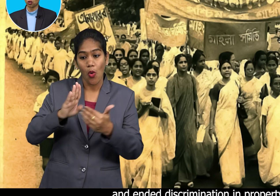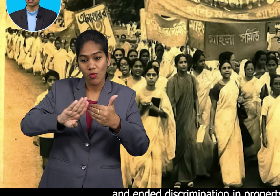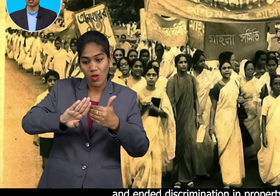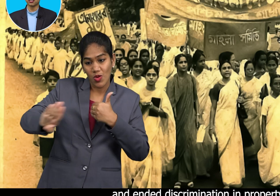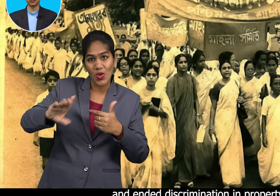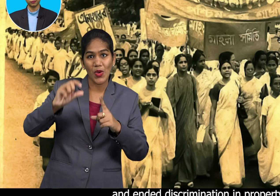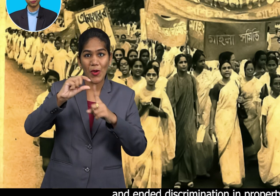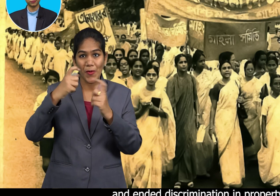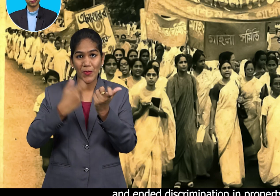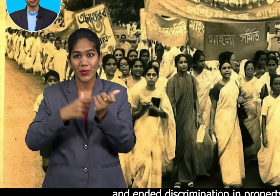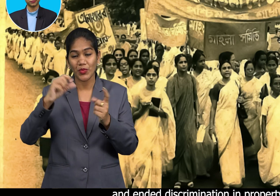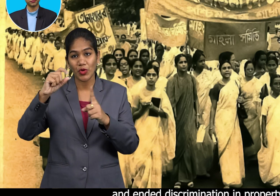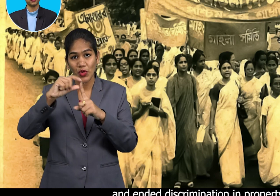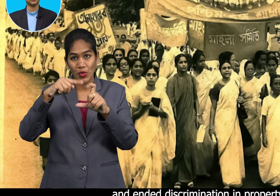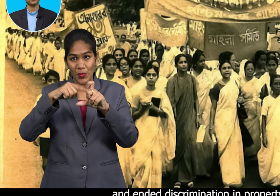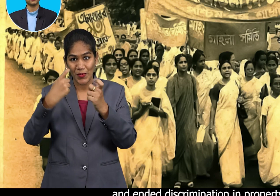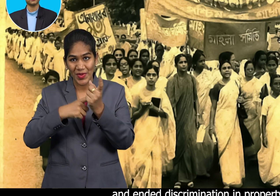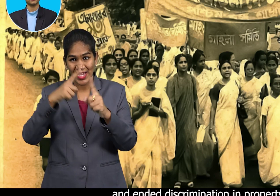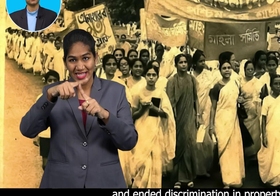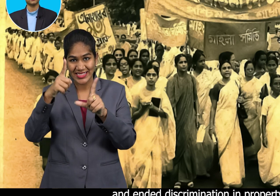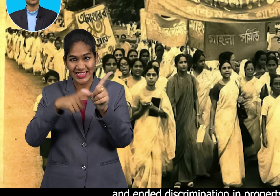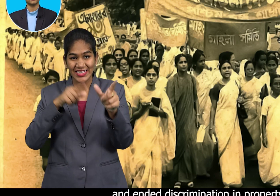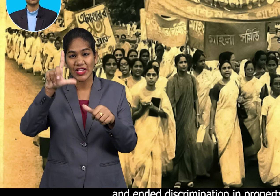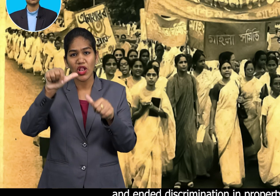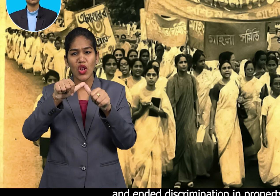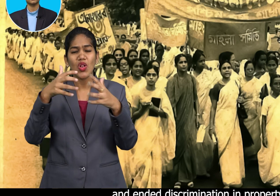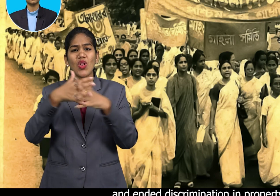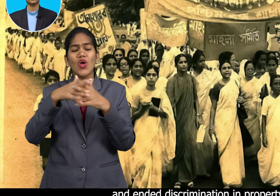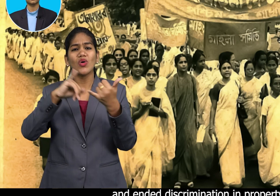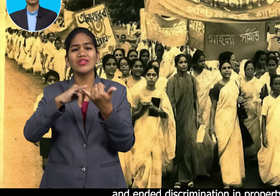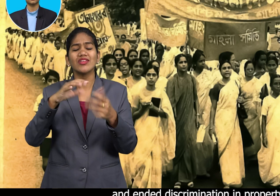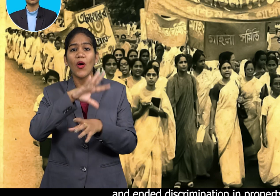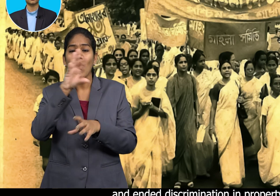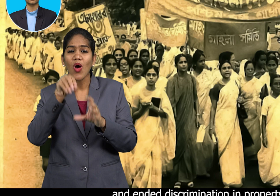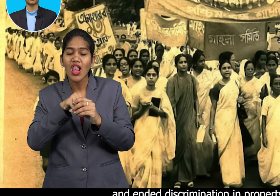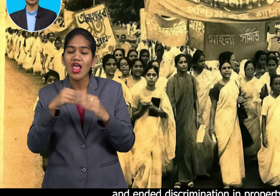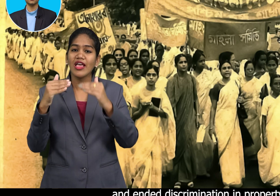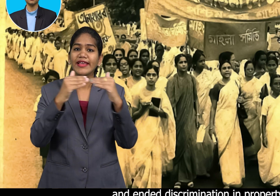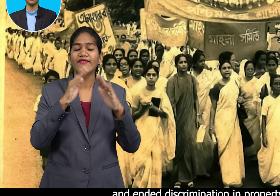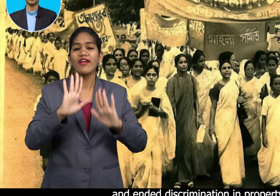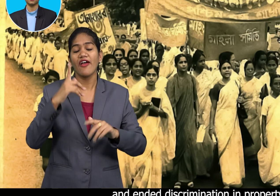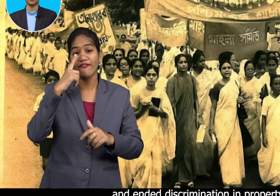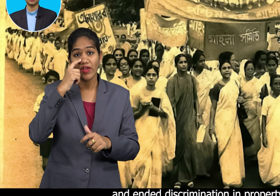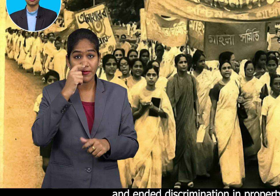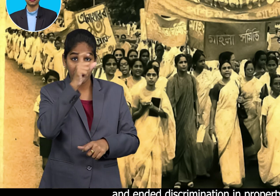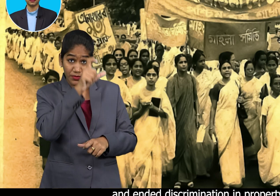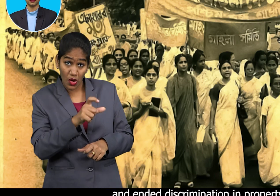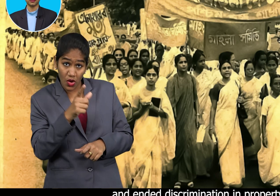property laws.